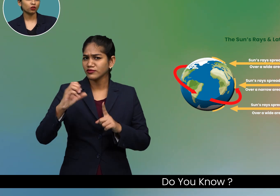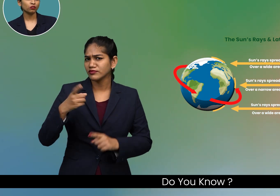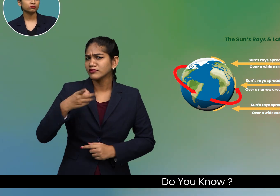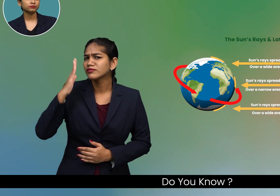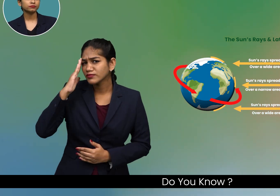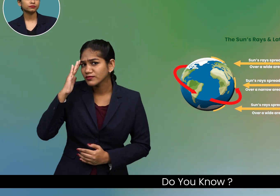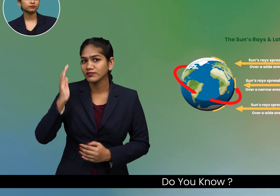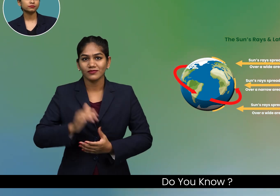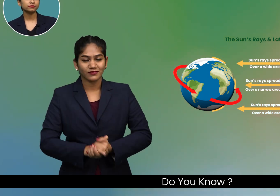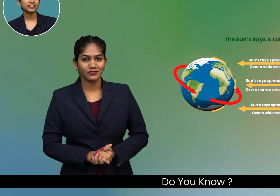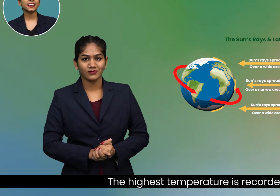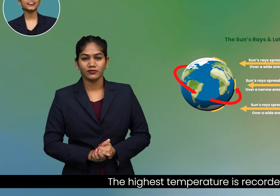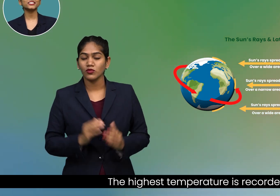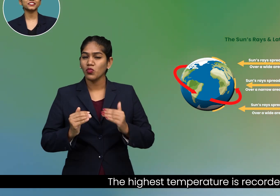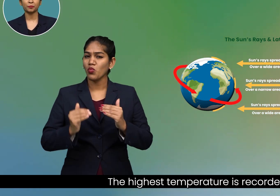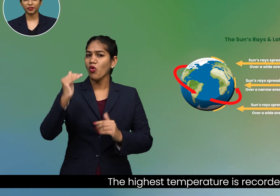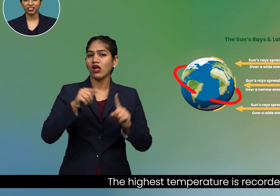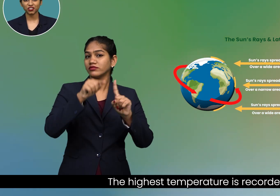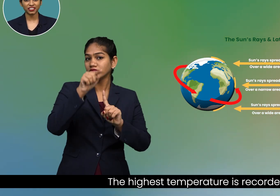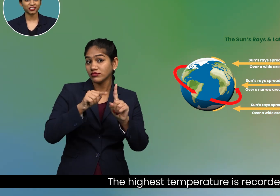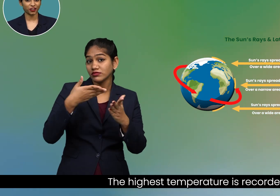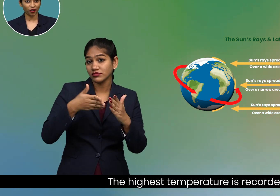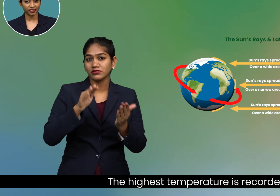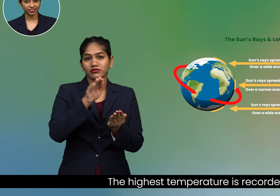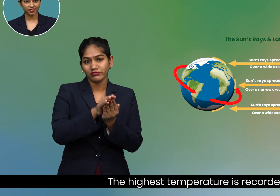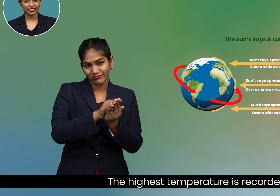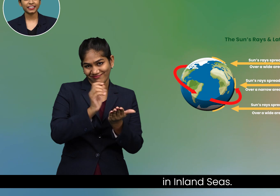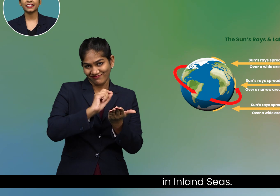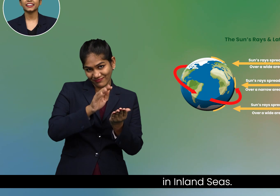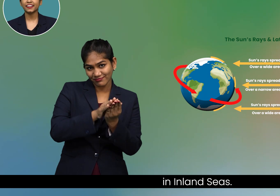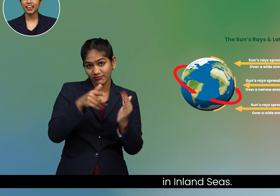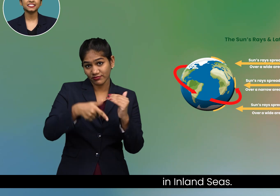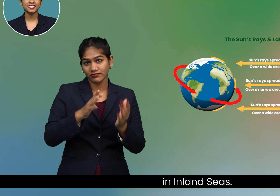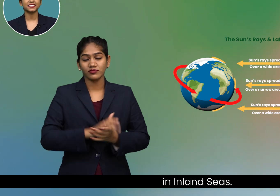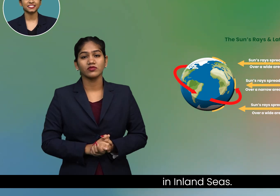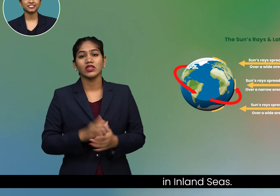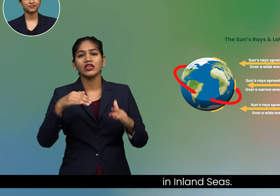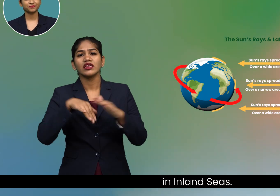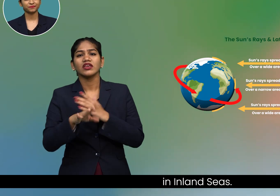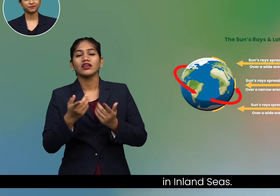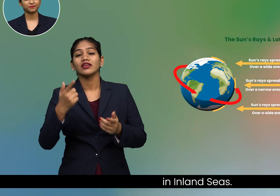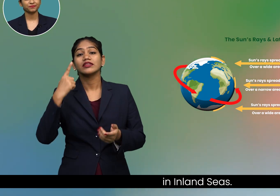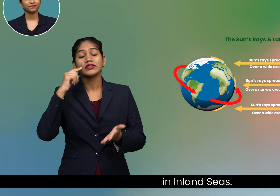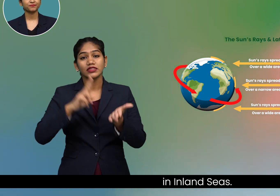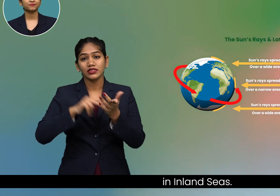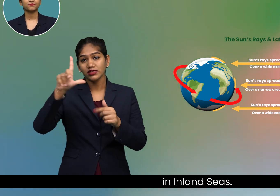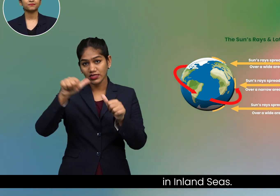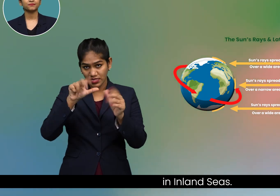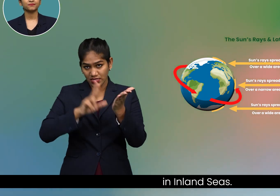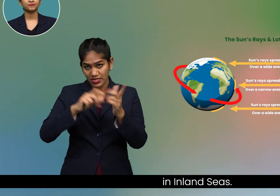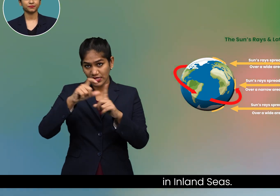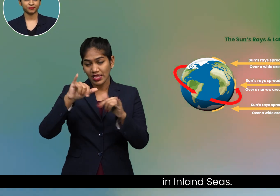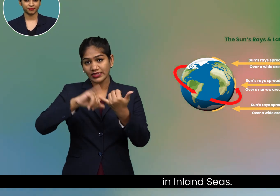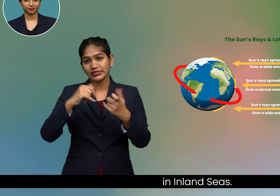Do you know? The highest temperature is recorded in inland seas.